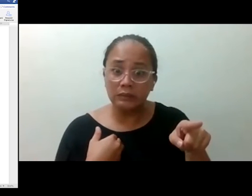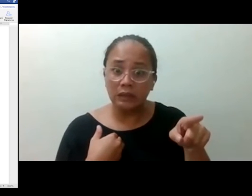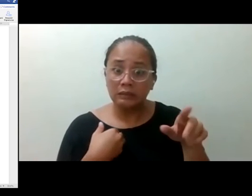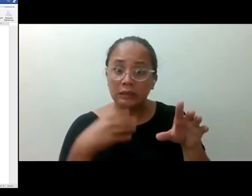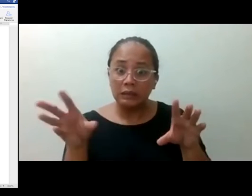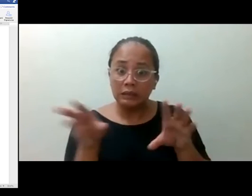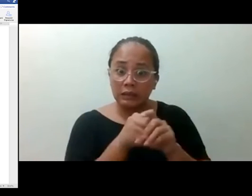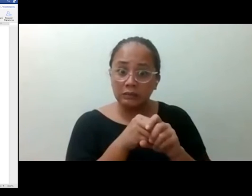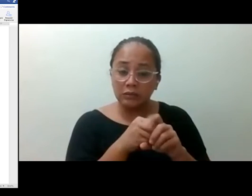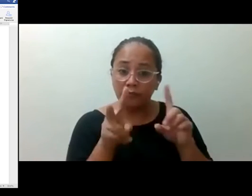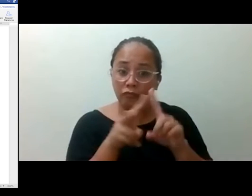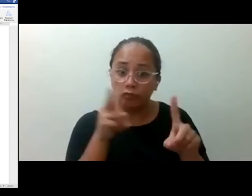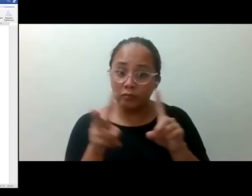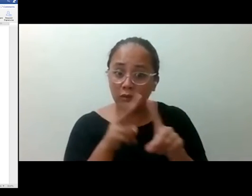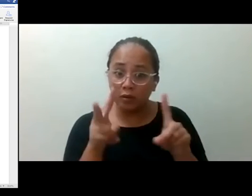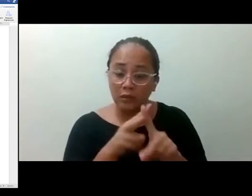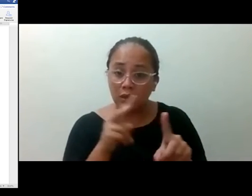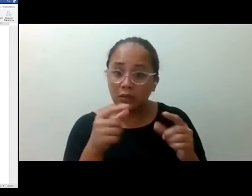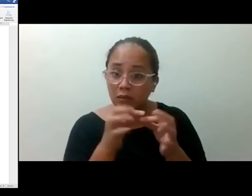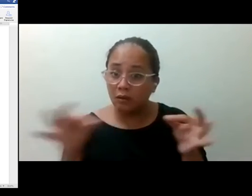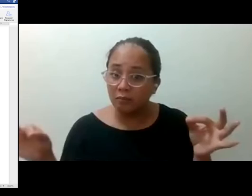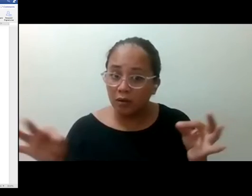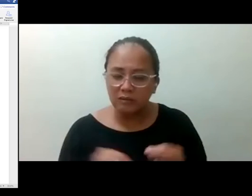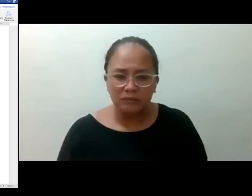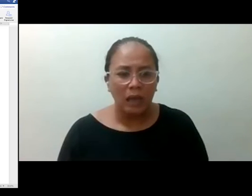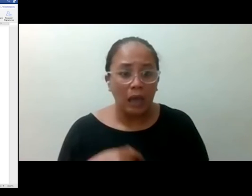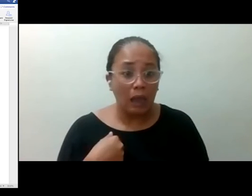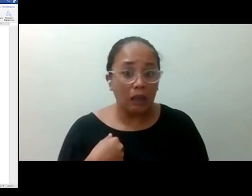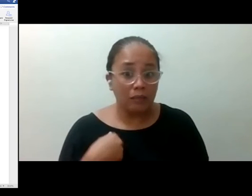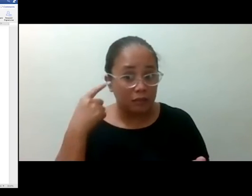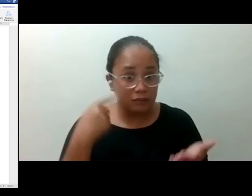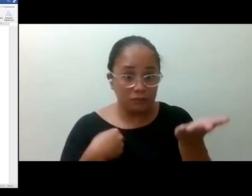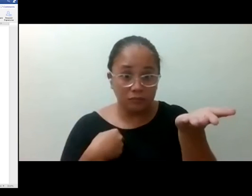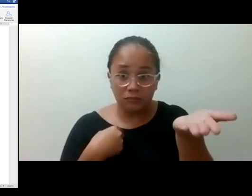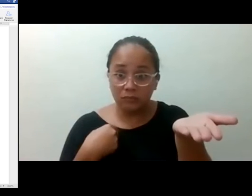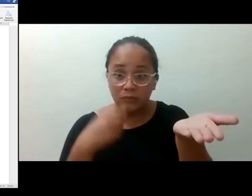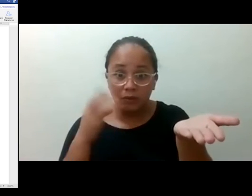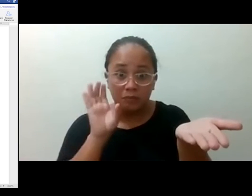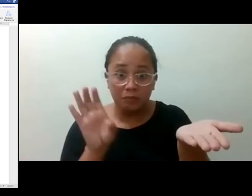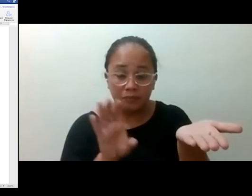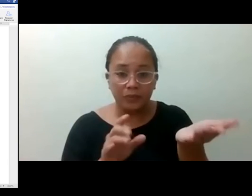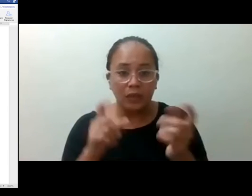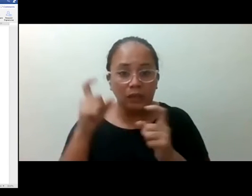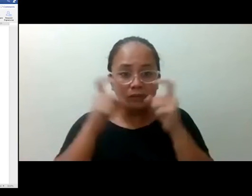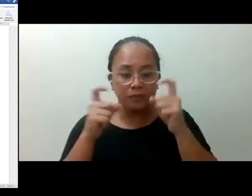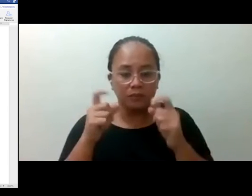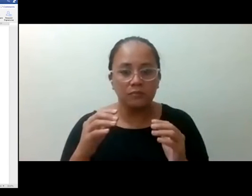the vocabulary and the grammar. So I think here, if this expression, which is bigger,